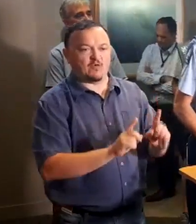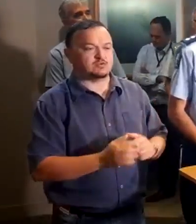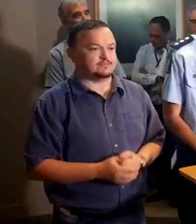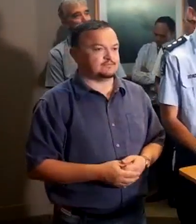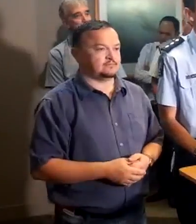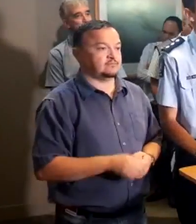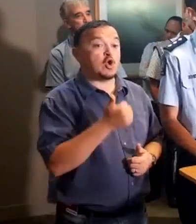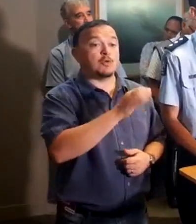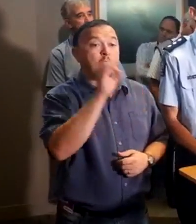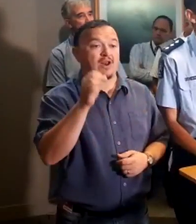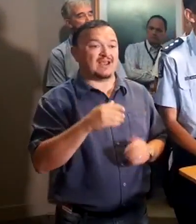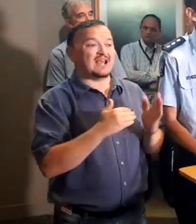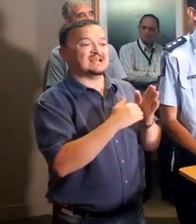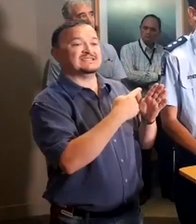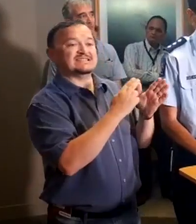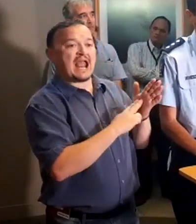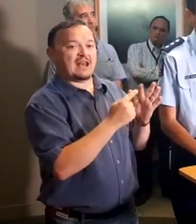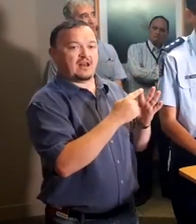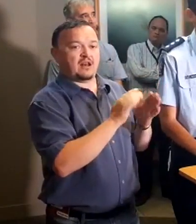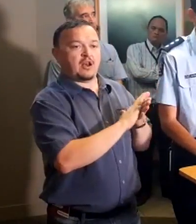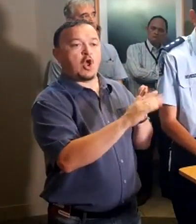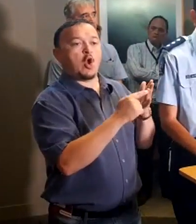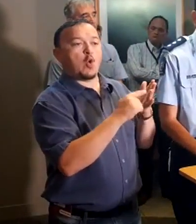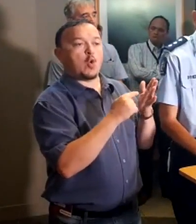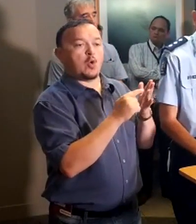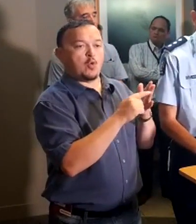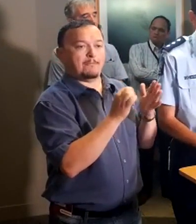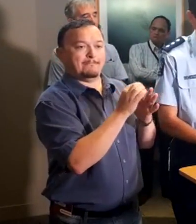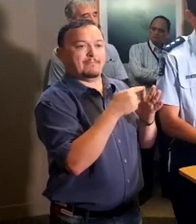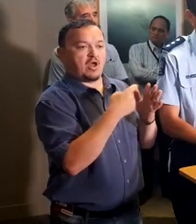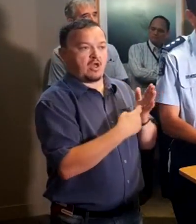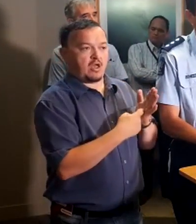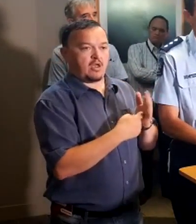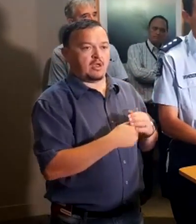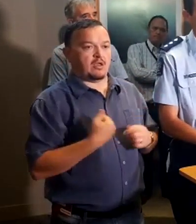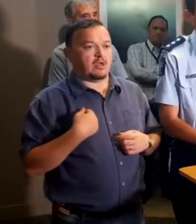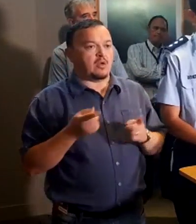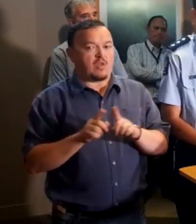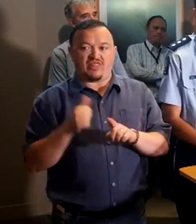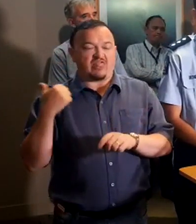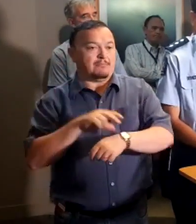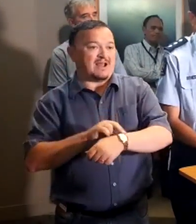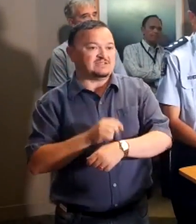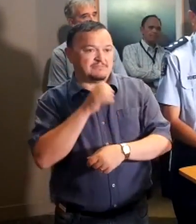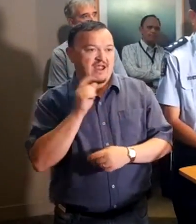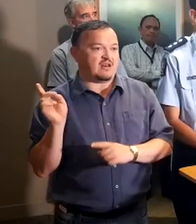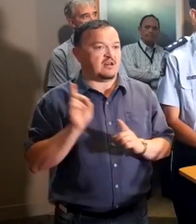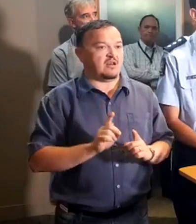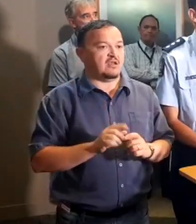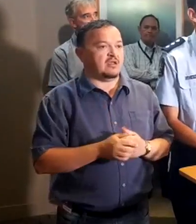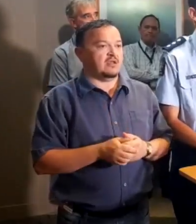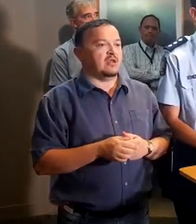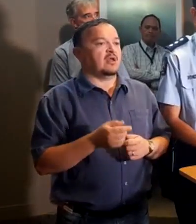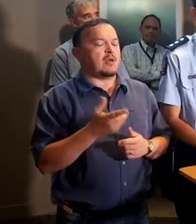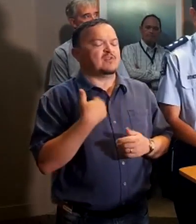Good morning, Zane Hooper, Acting District Commander for Tasman, joined this morning by Lieutenant Colonel Lenehan from the New